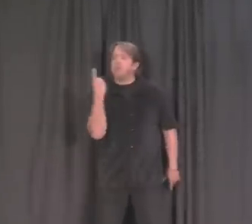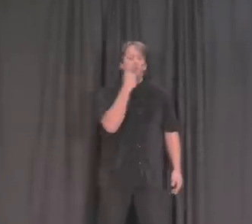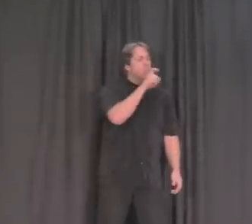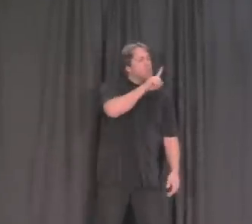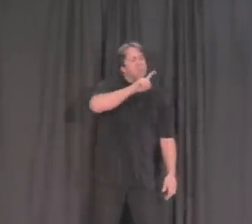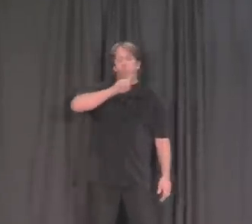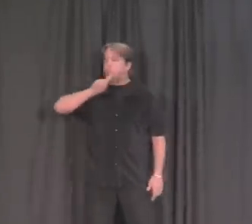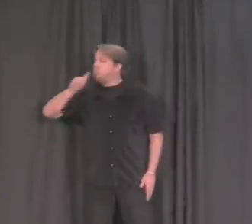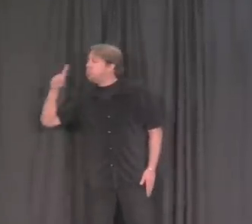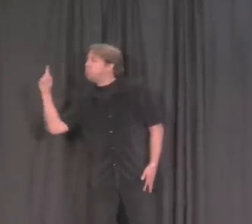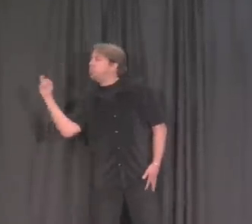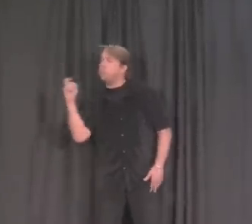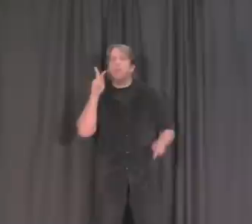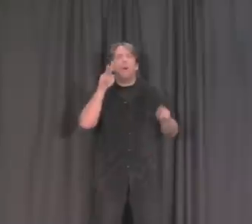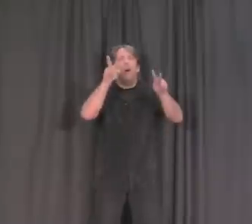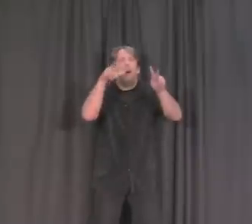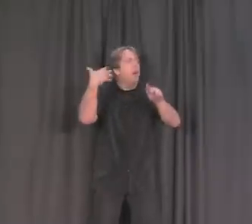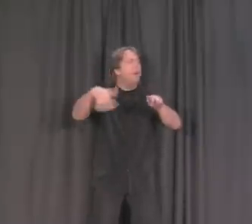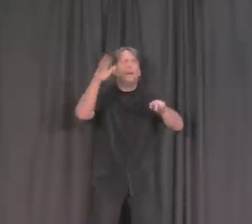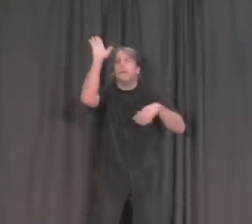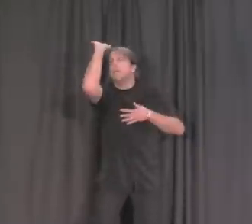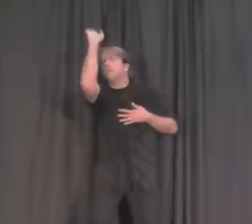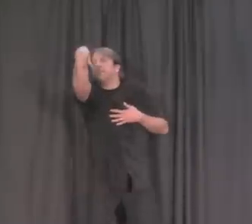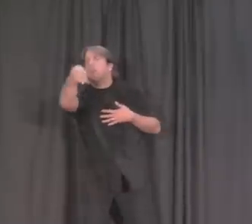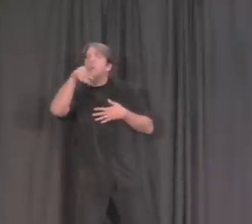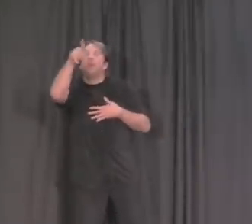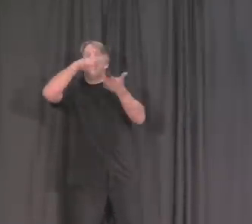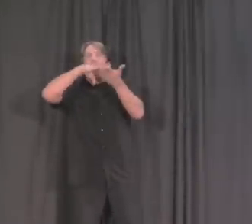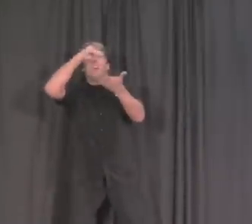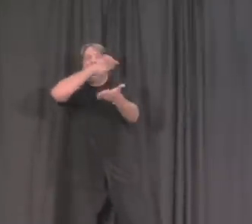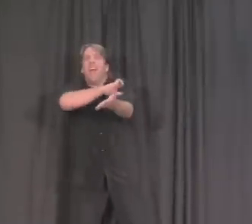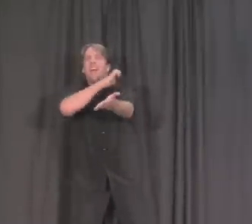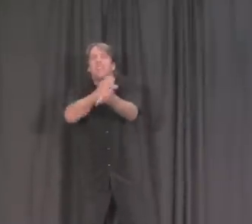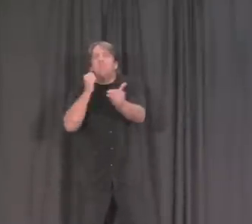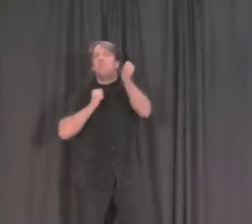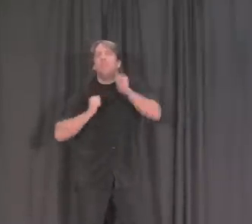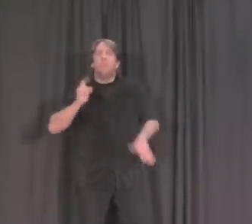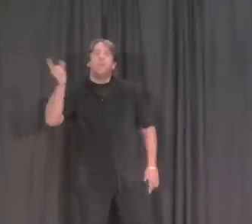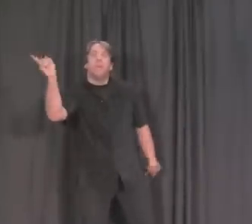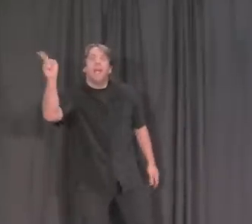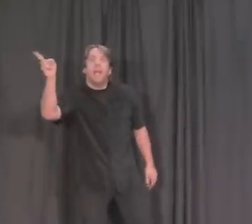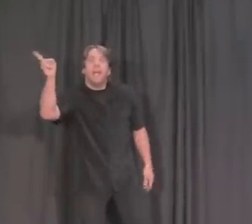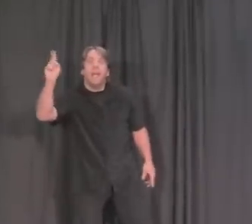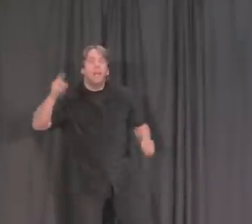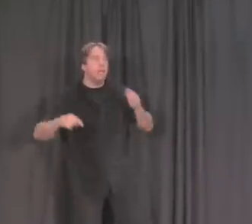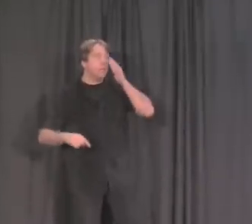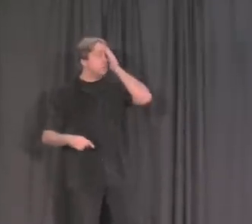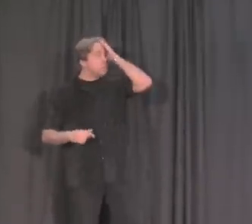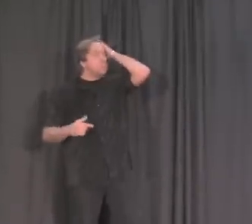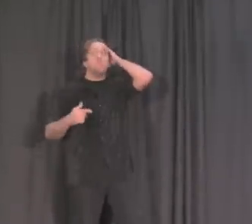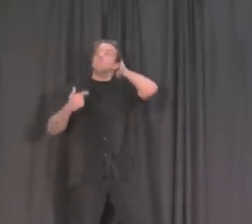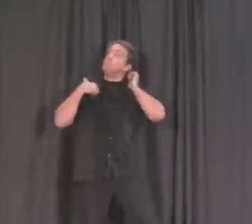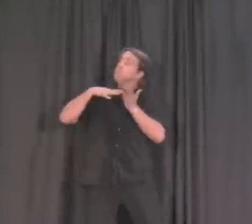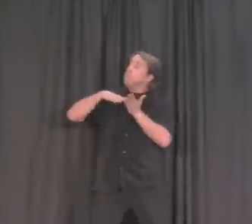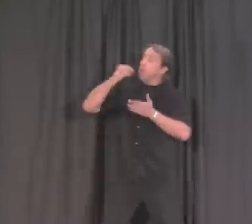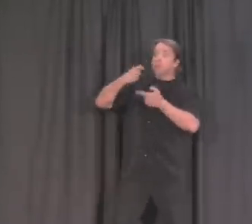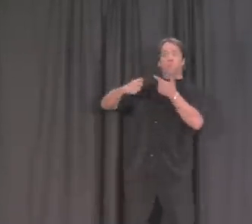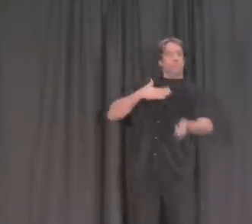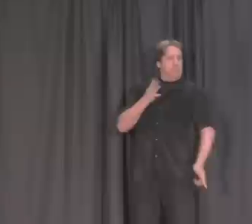During the show, I tend to have a lot of energy. I go back and forth on stage and people ask me, where do you get your style from? I